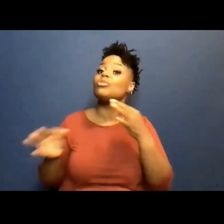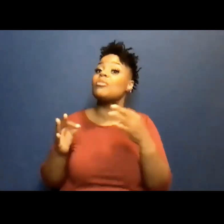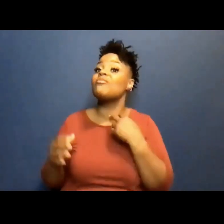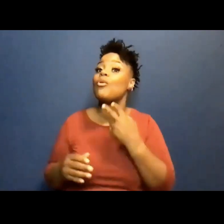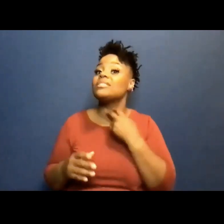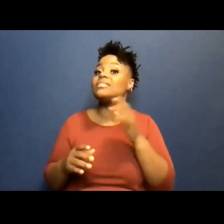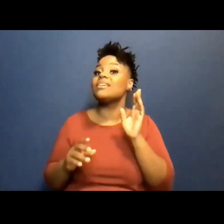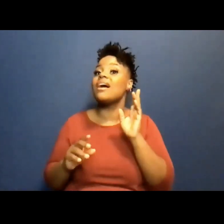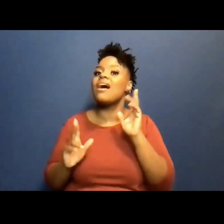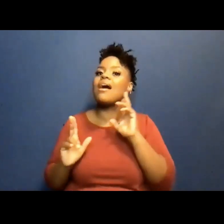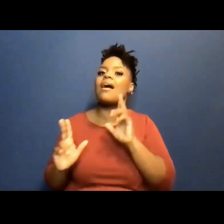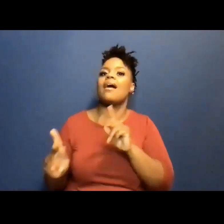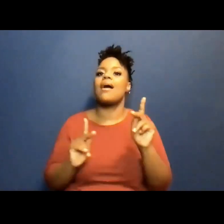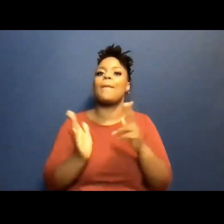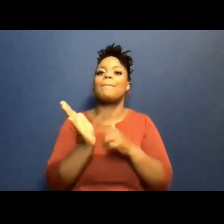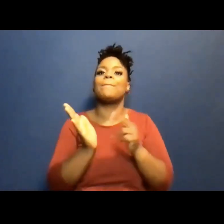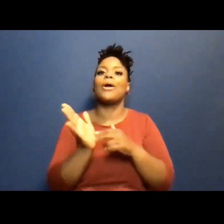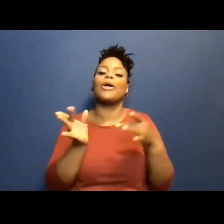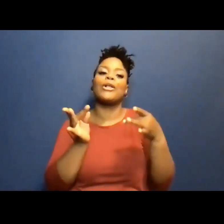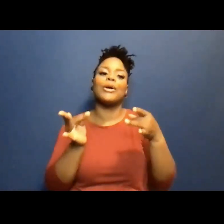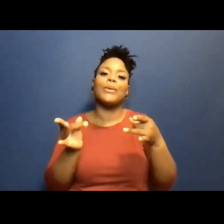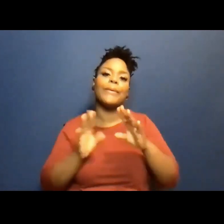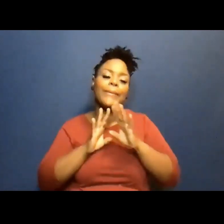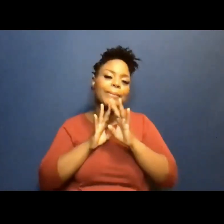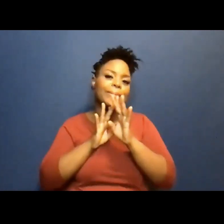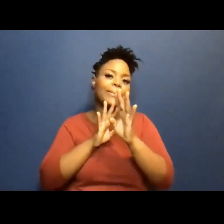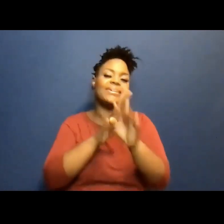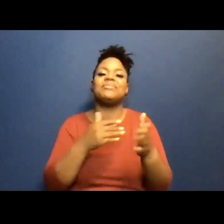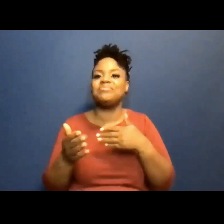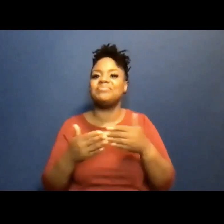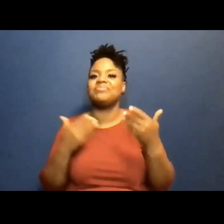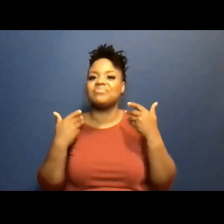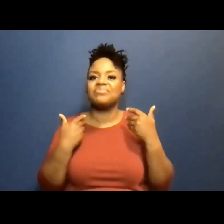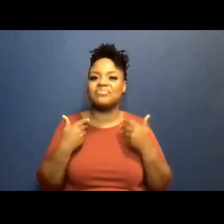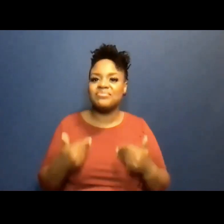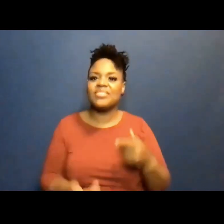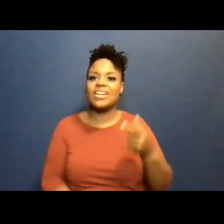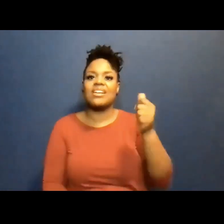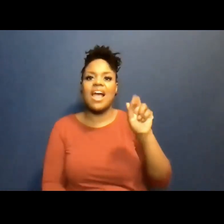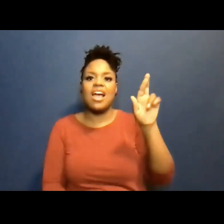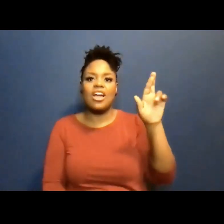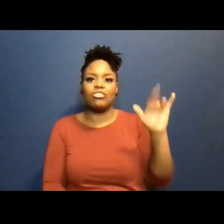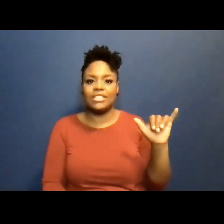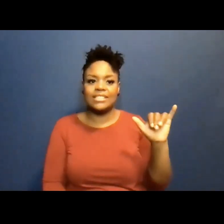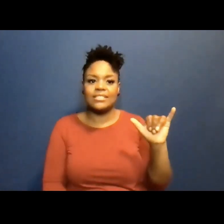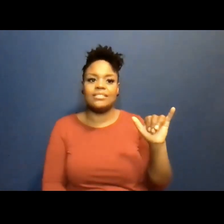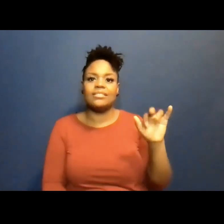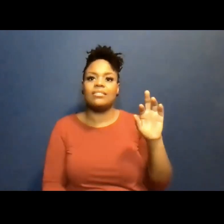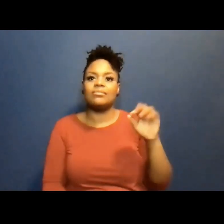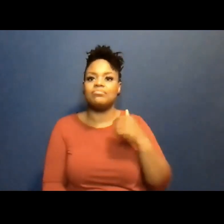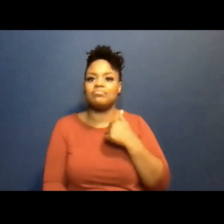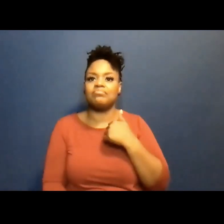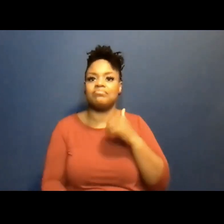an actor, writer, and director. I'm a white male. I'm wearing a kind of off-white,